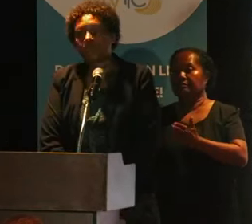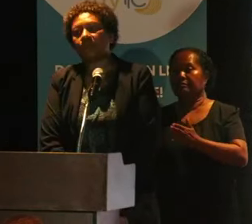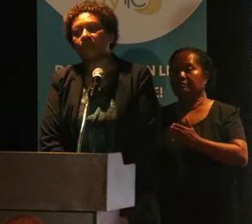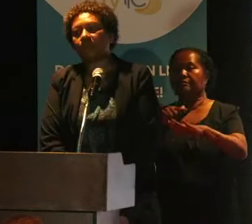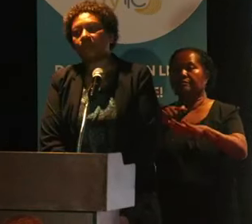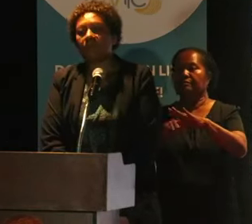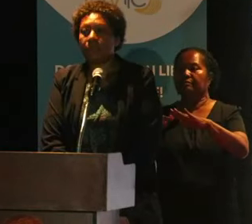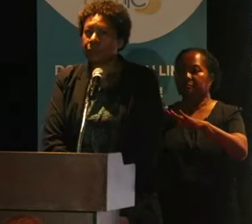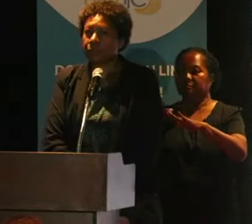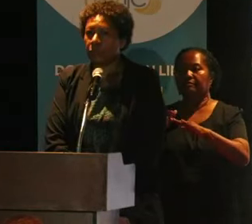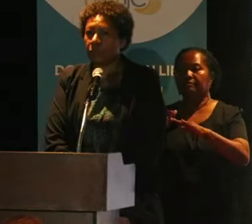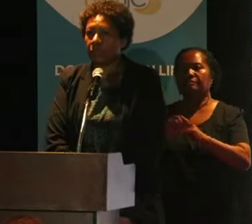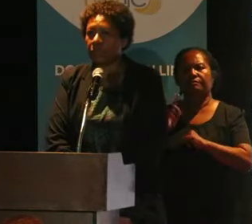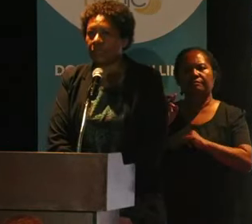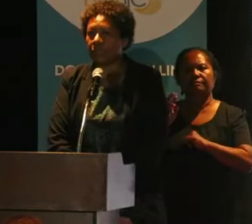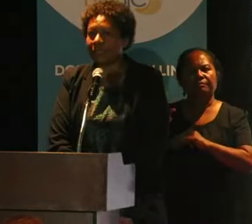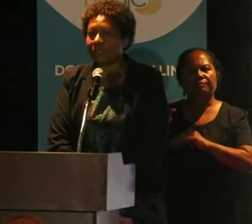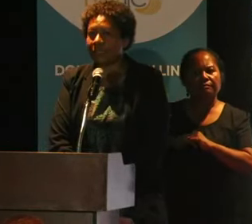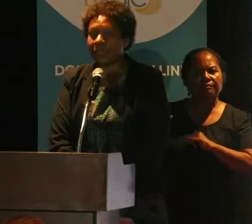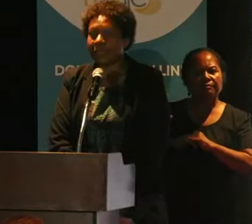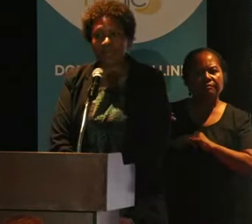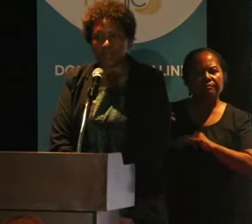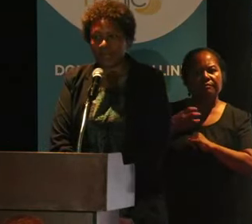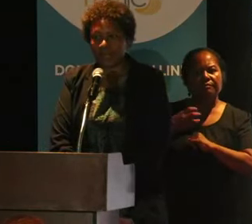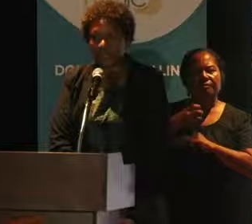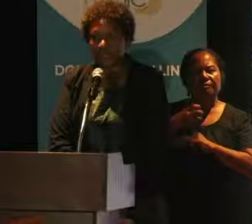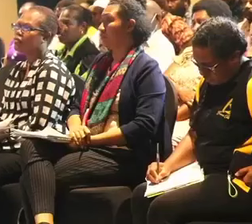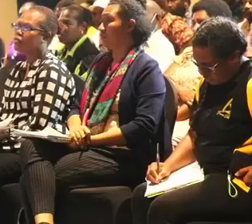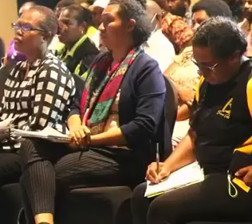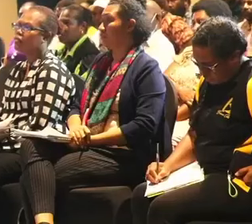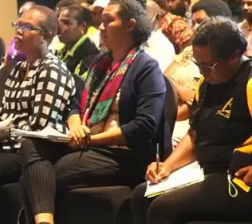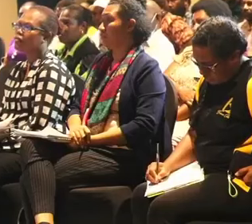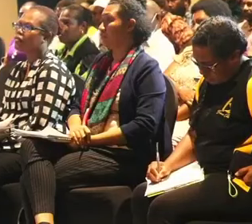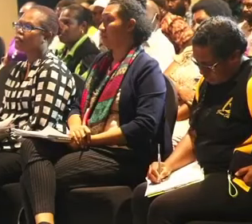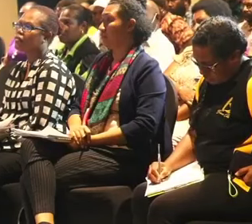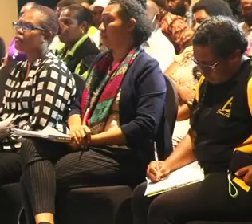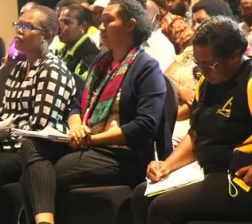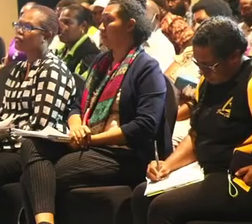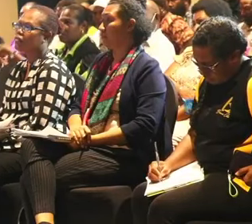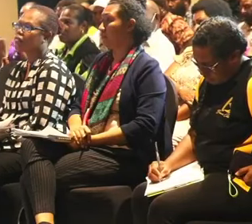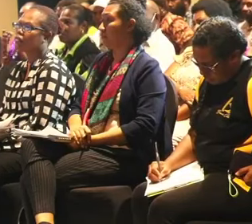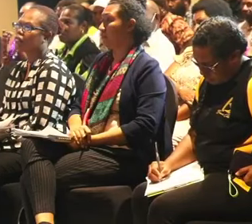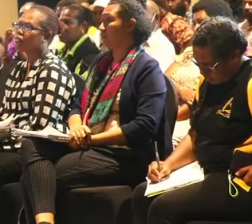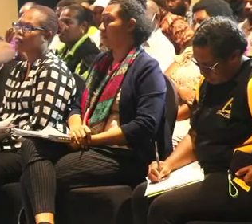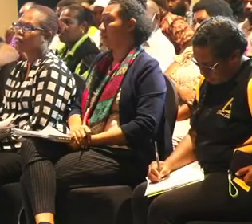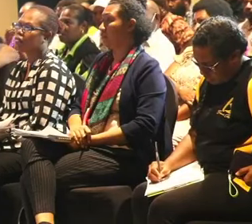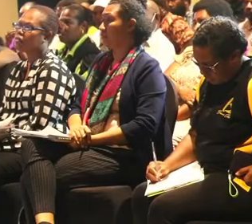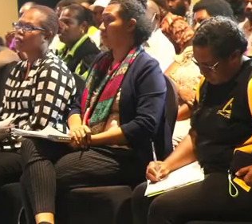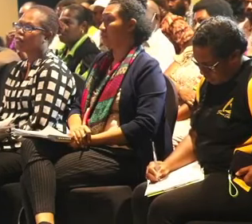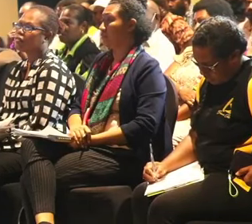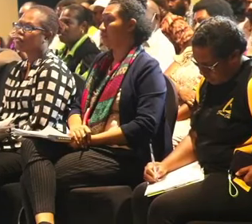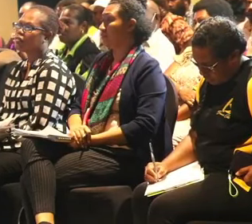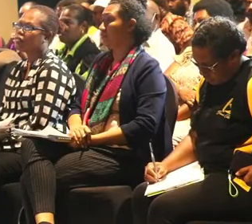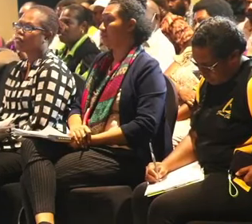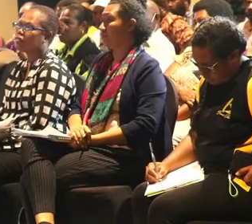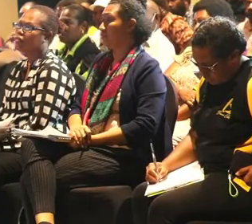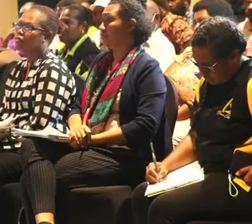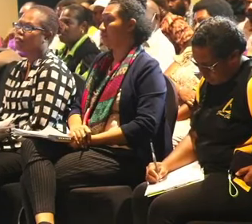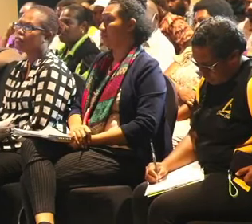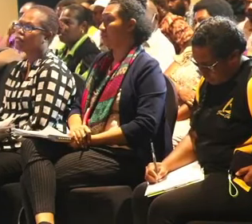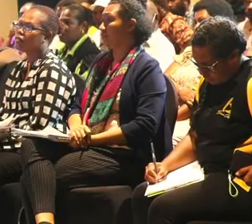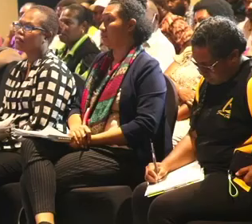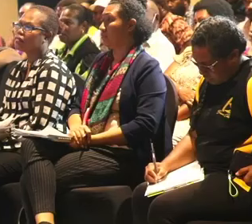rates. But for further detailed explanation, feel free to join us at the booth. I'll put you in touch with our